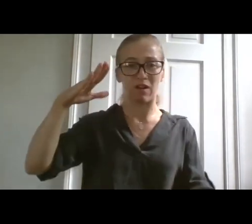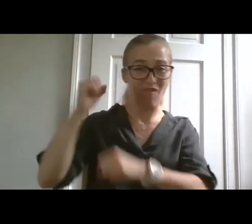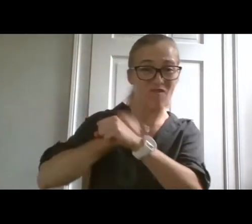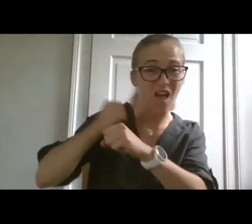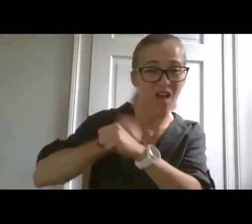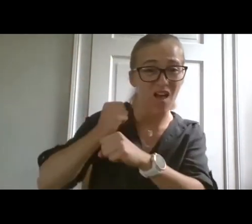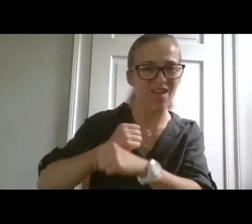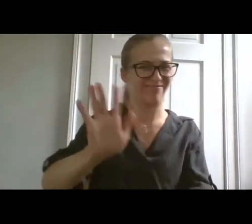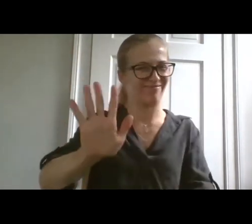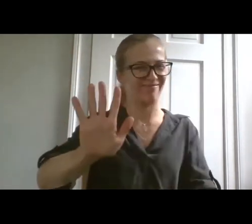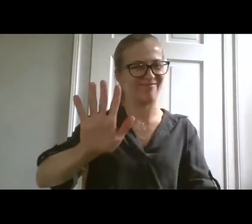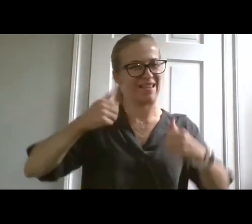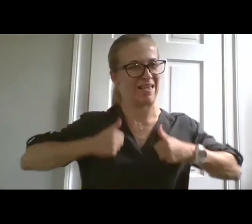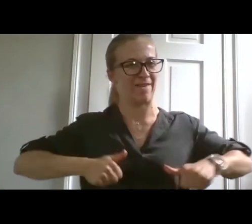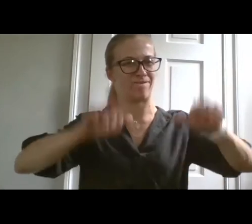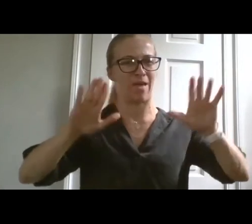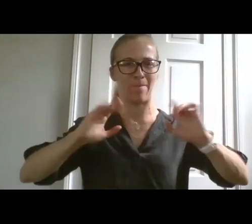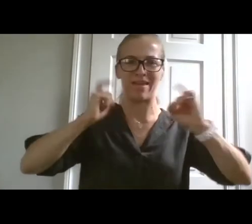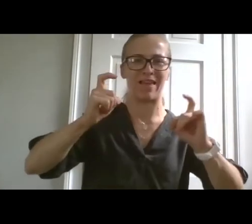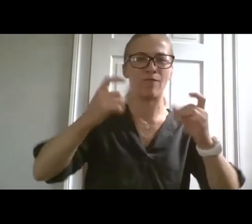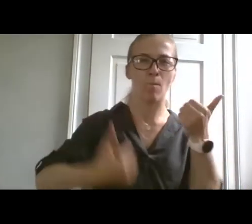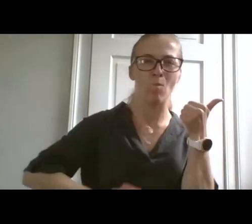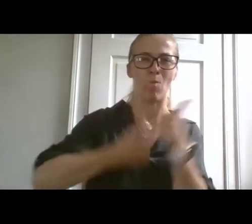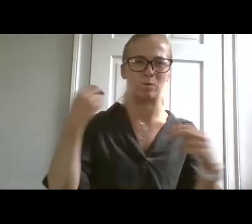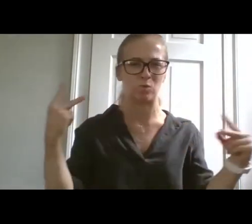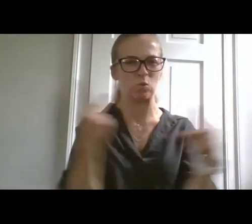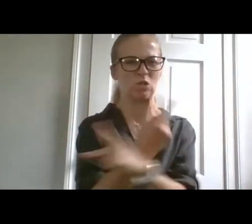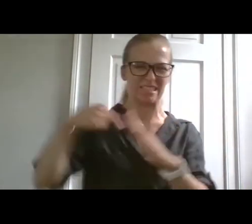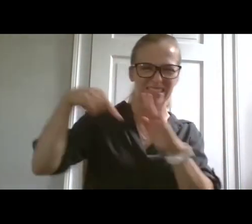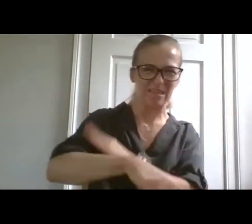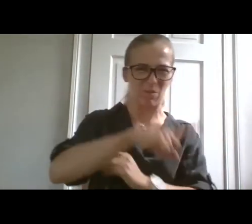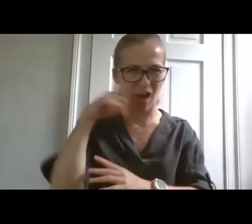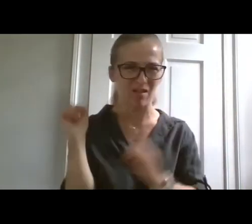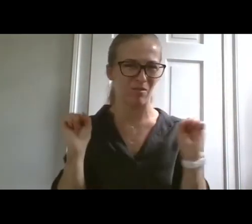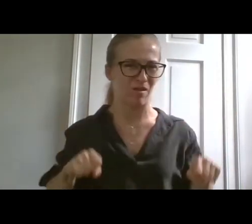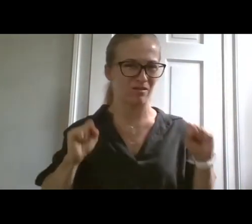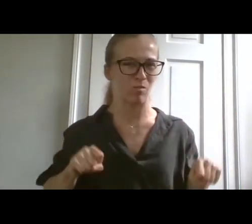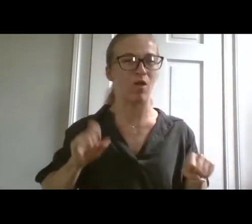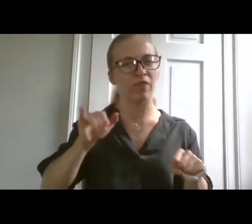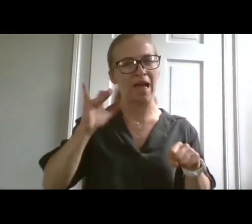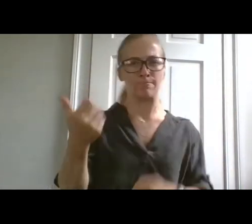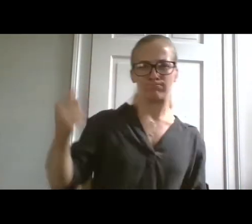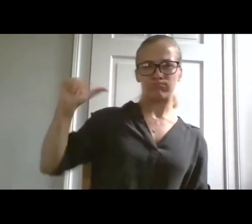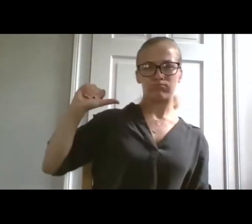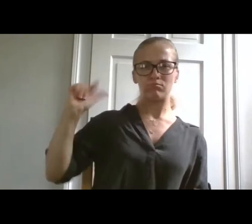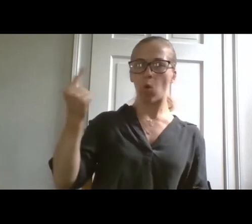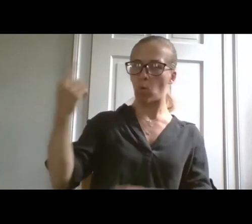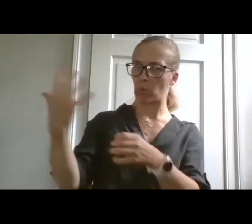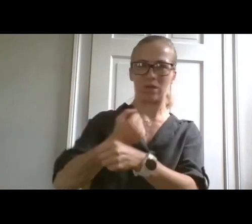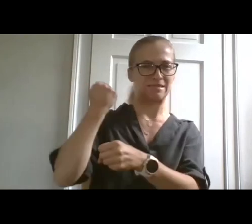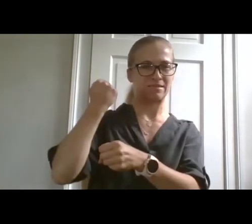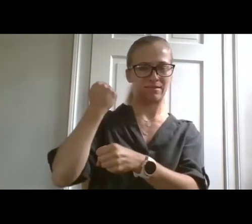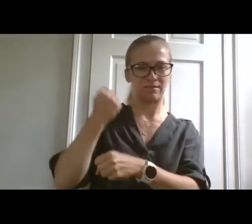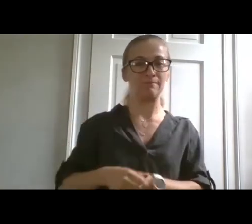she digs in, giving the ugliest she can to anyone. That is her protest, and she always wins. It